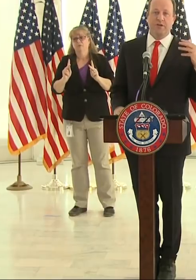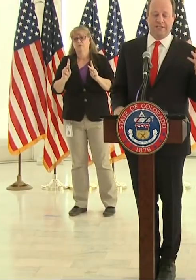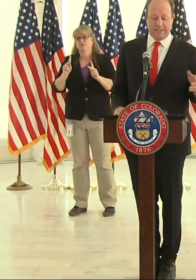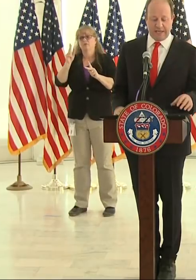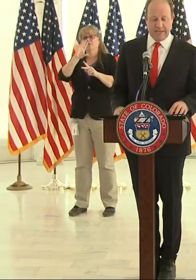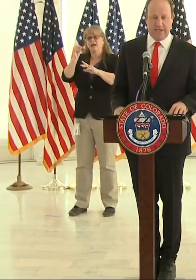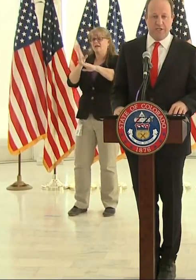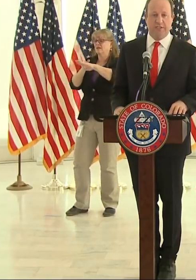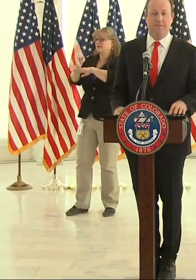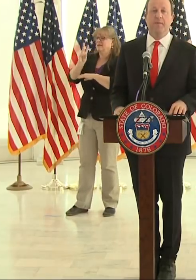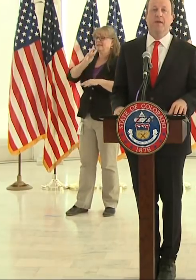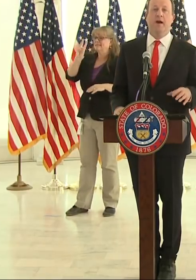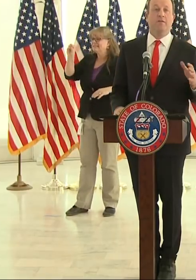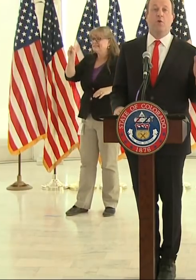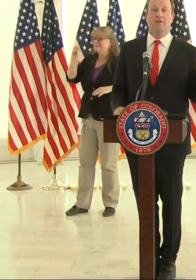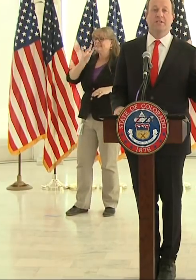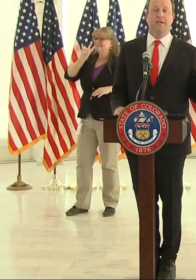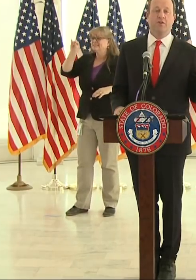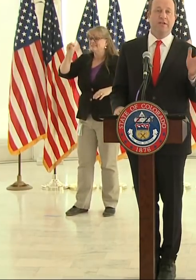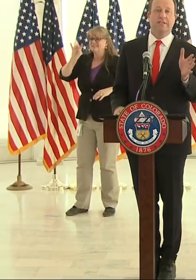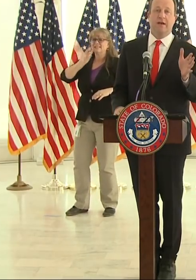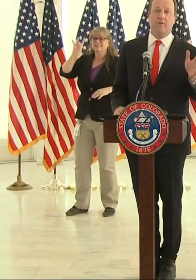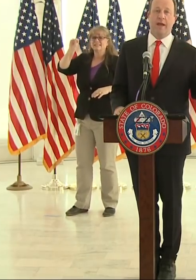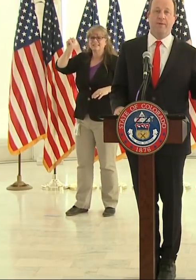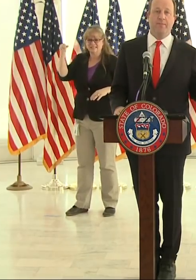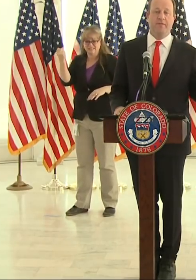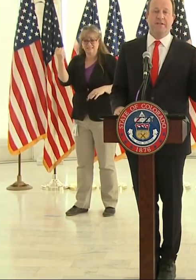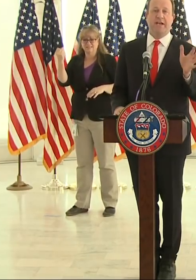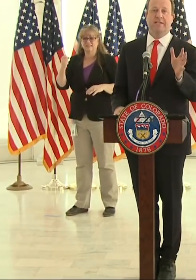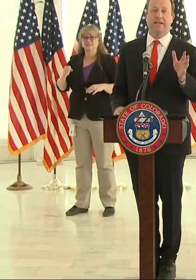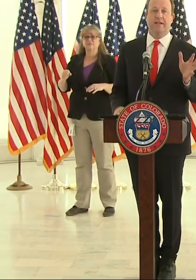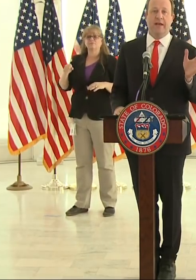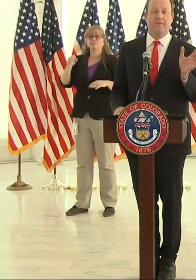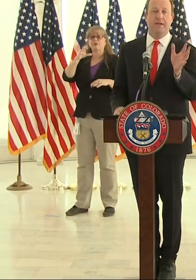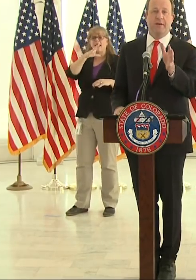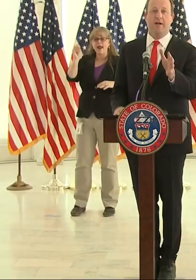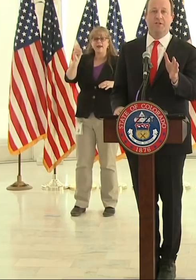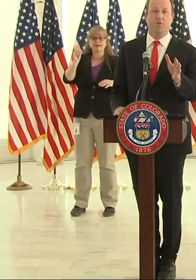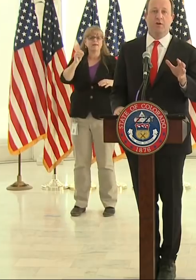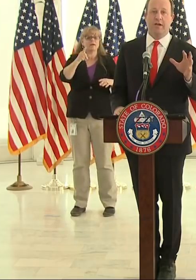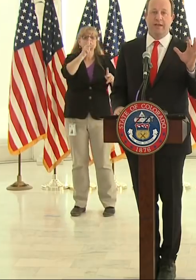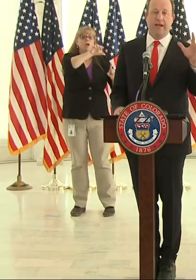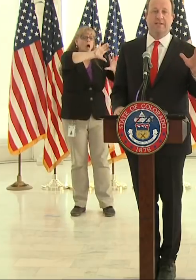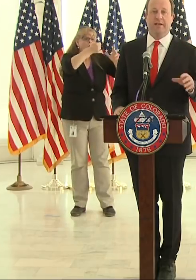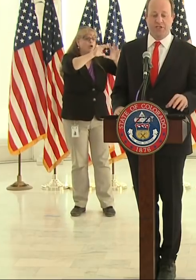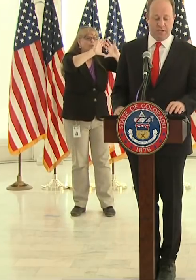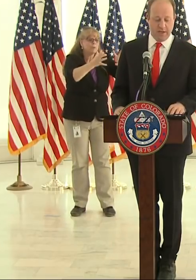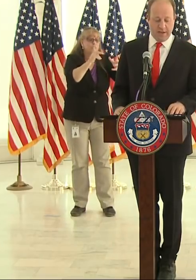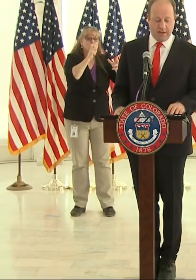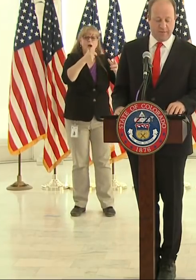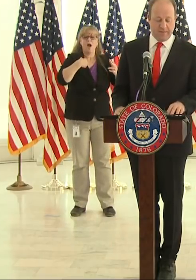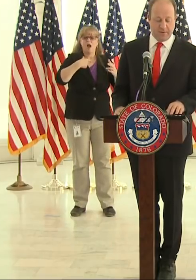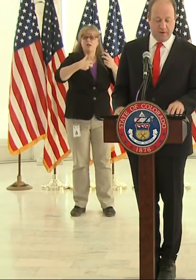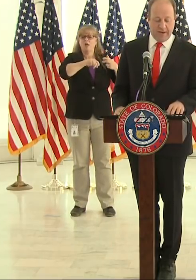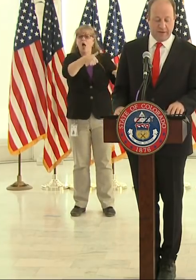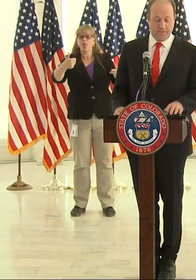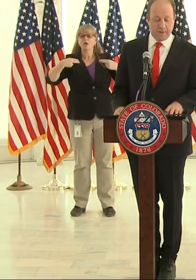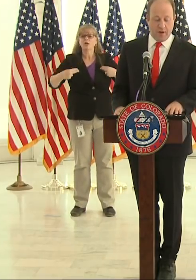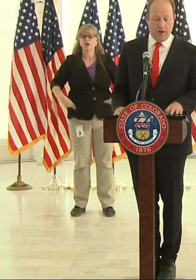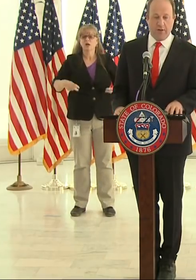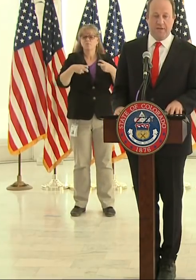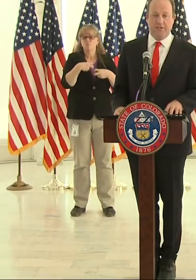those with pre-existing conditions. Of course, the increased ramp up of the testing and the epidemiology work and the isolation of people who